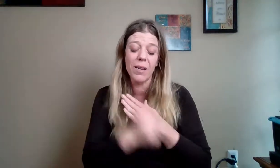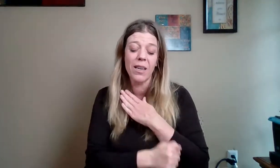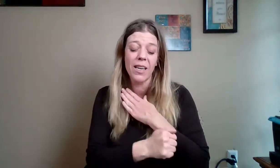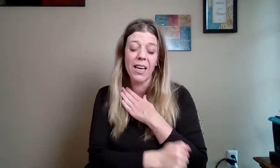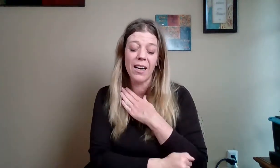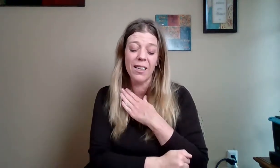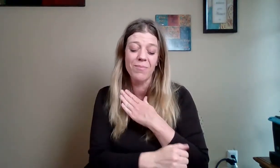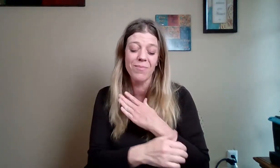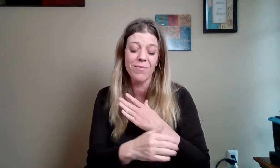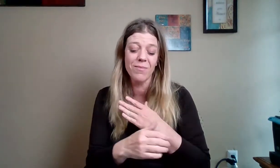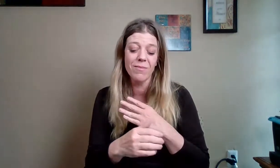In America,